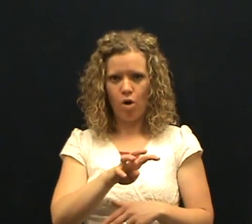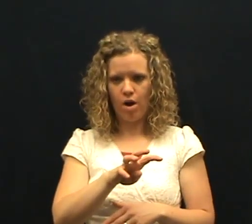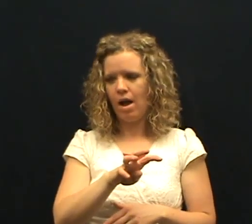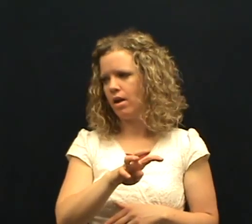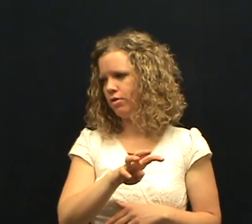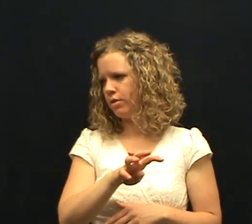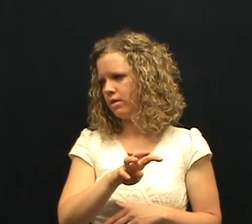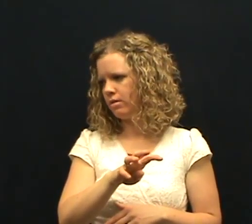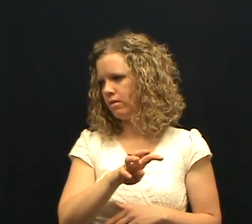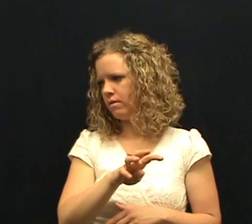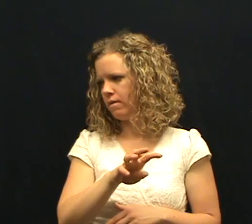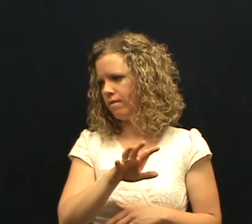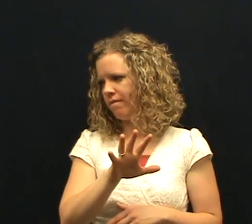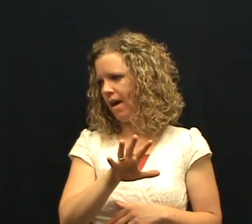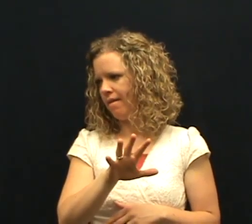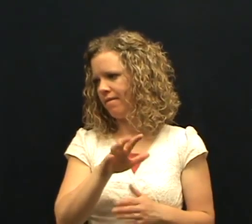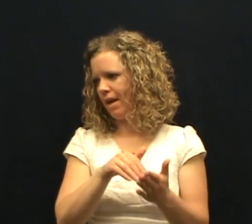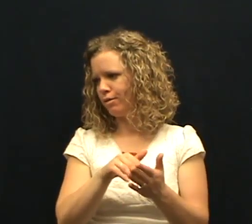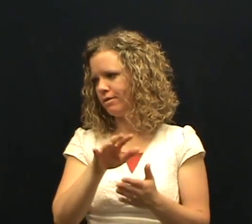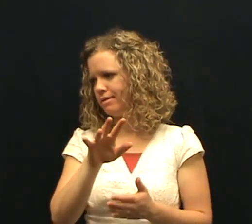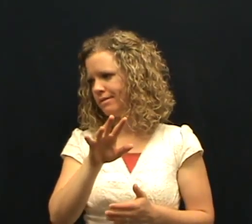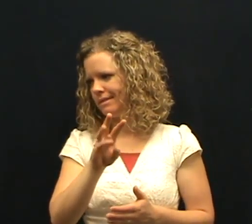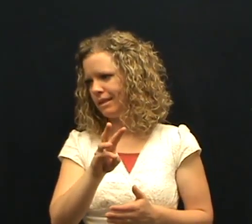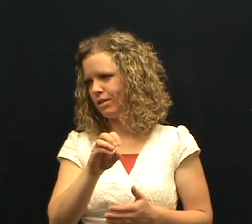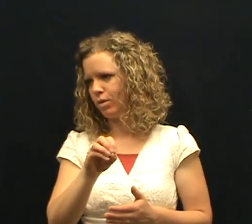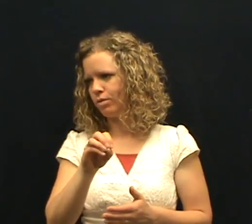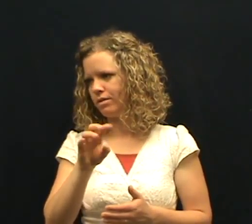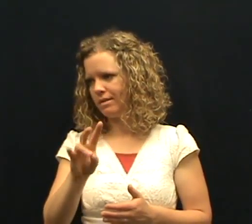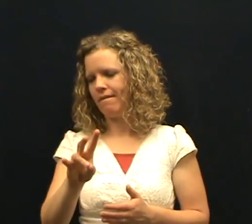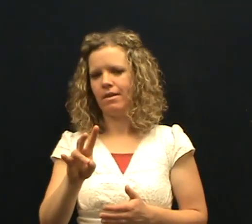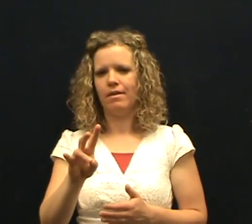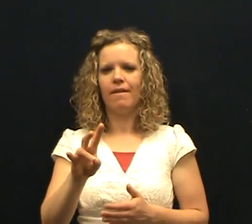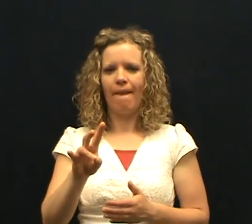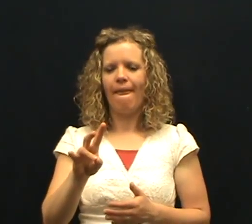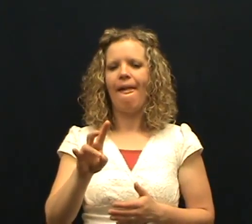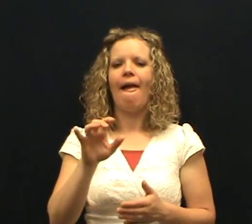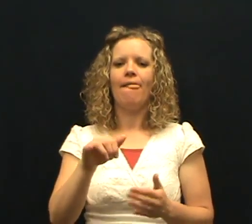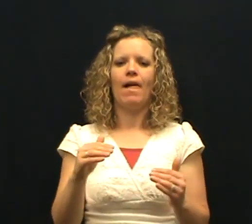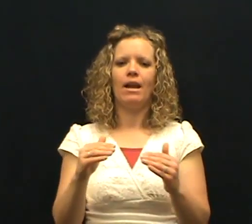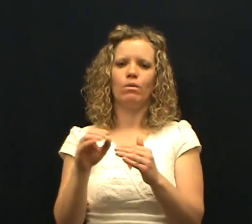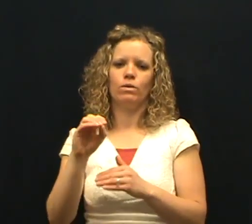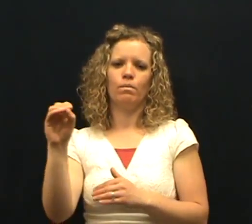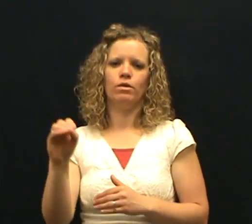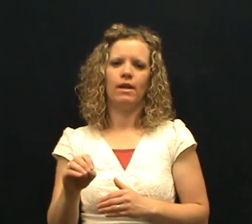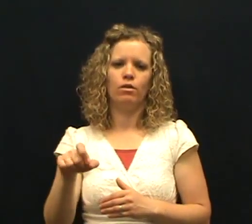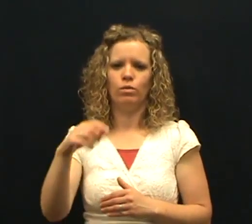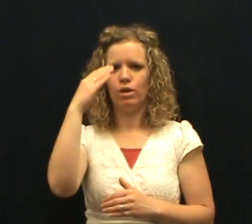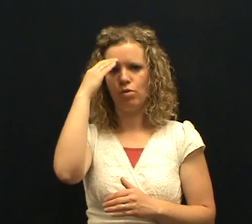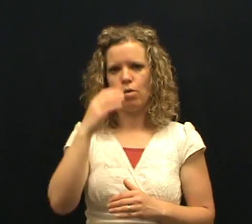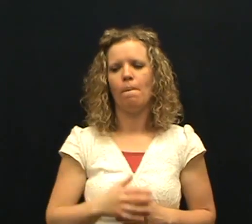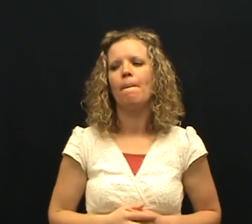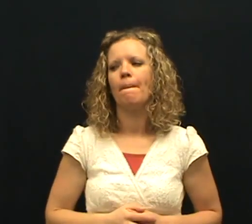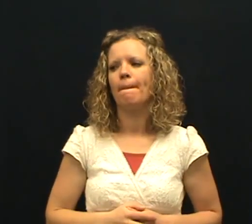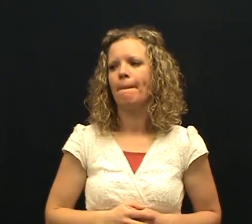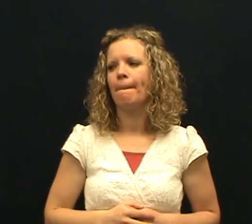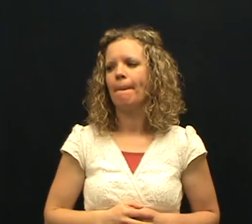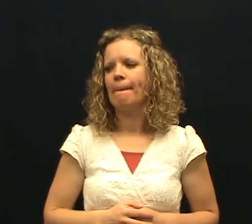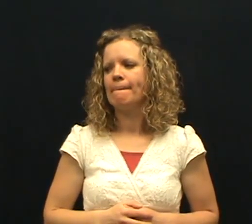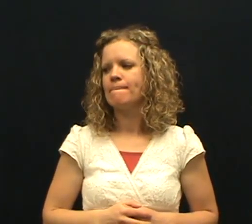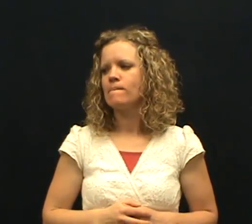405,607, and that will give us our gross profit percentage. Again, understand the importance